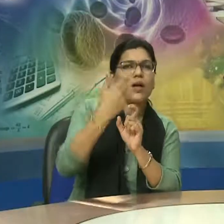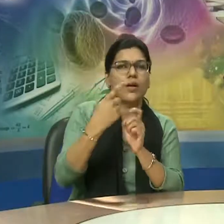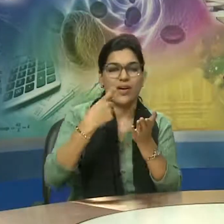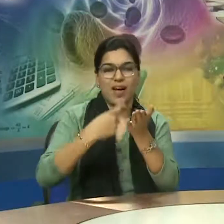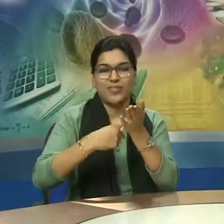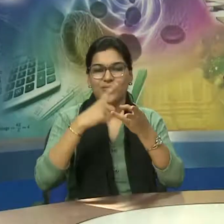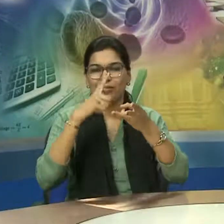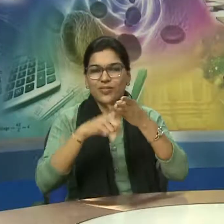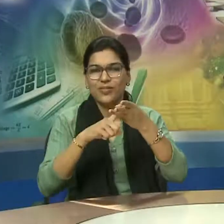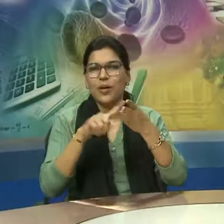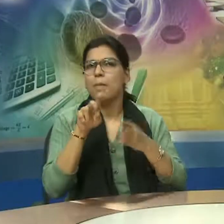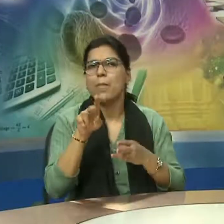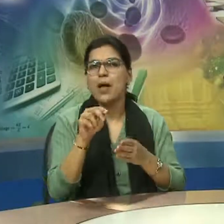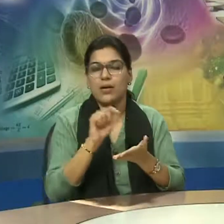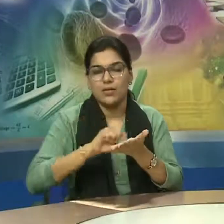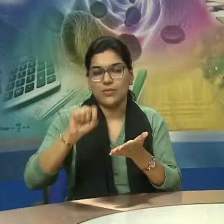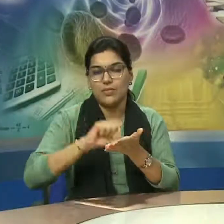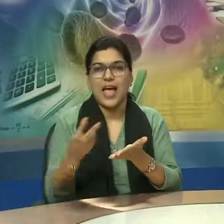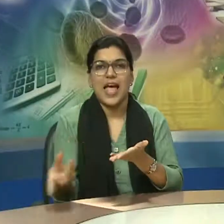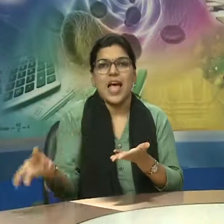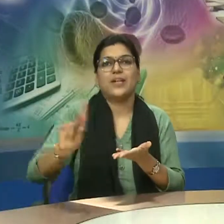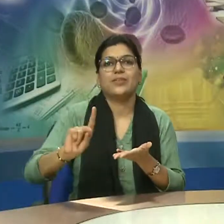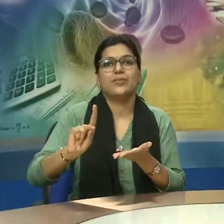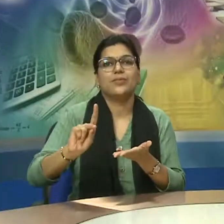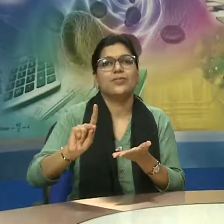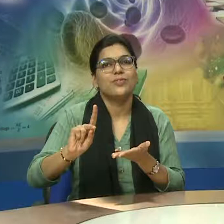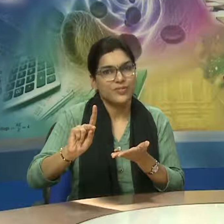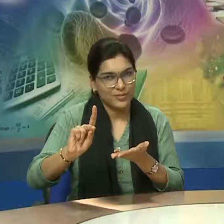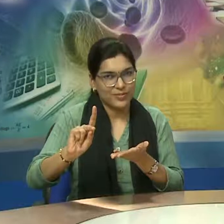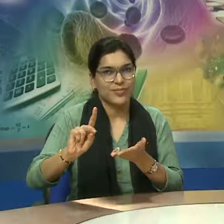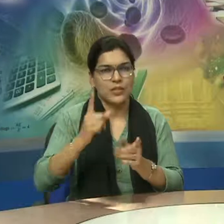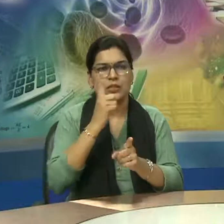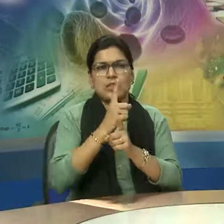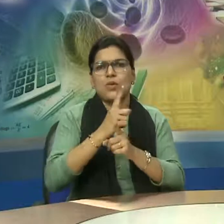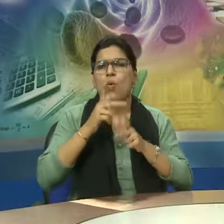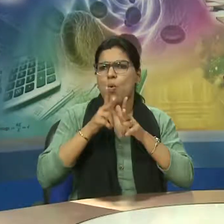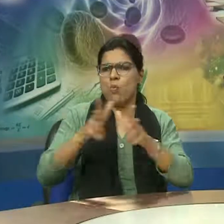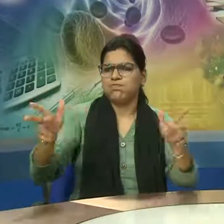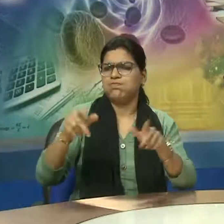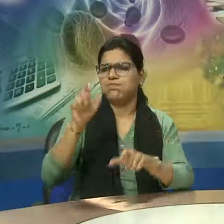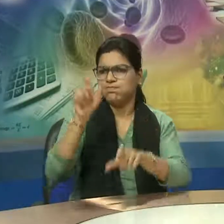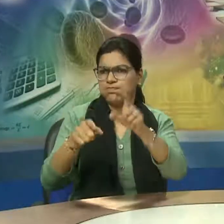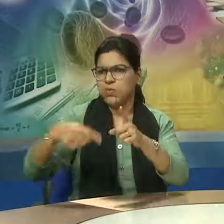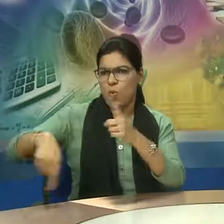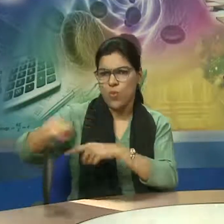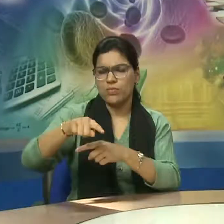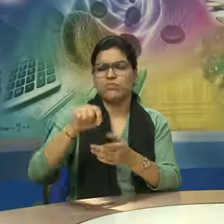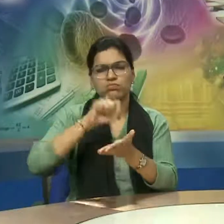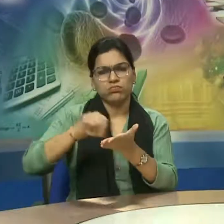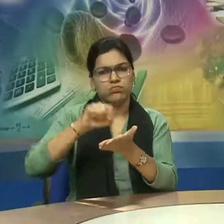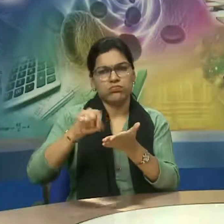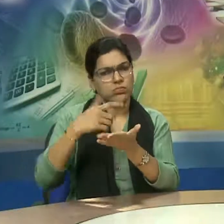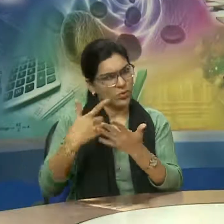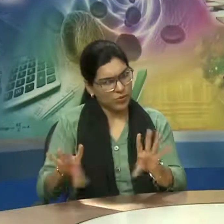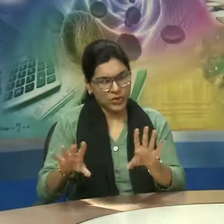The main word is write. The prefix added over here is